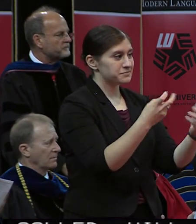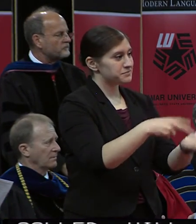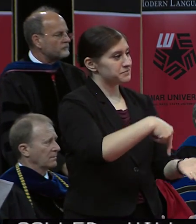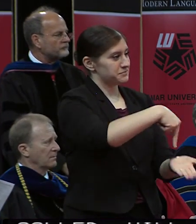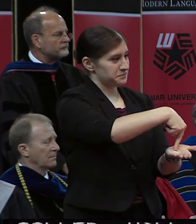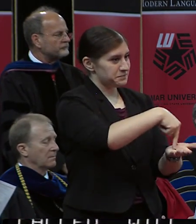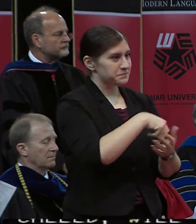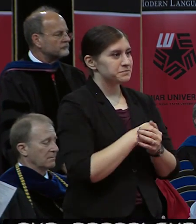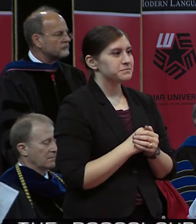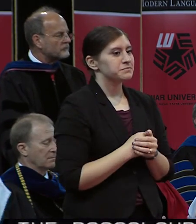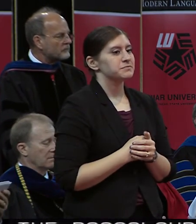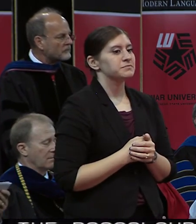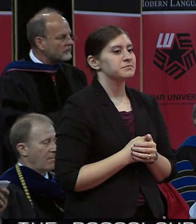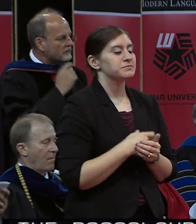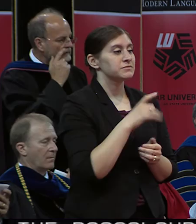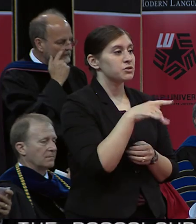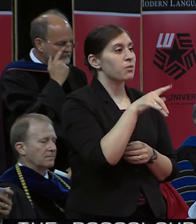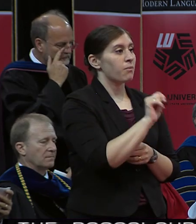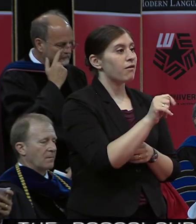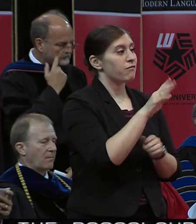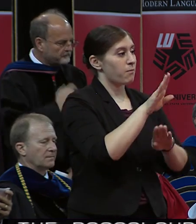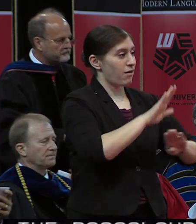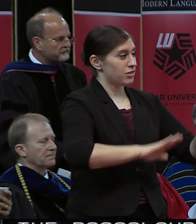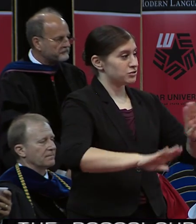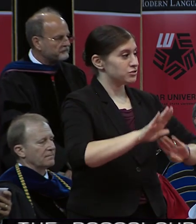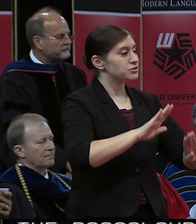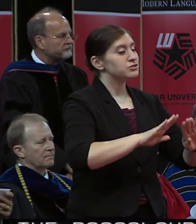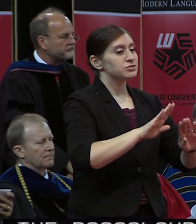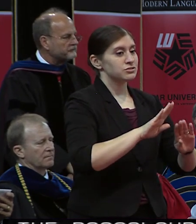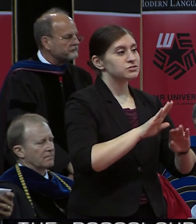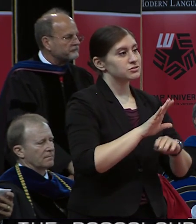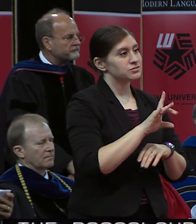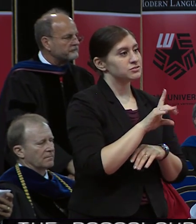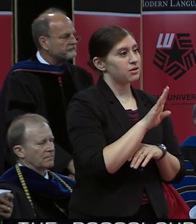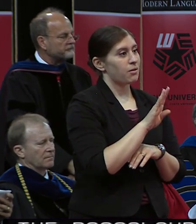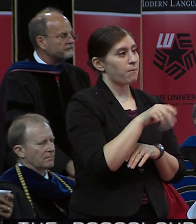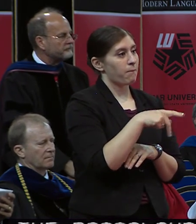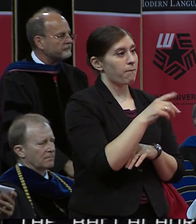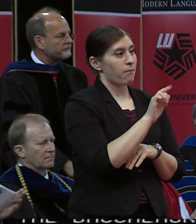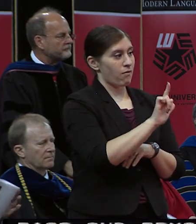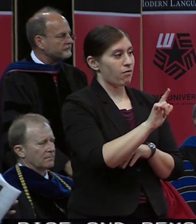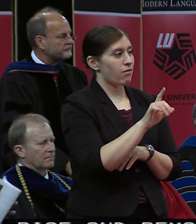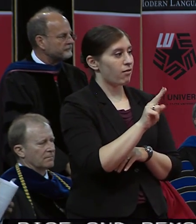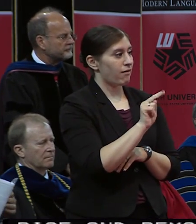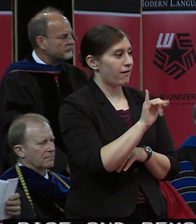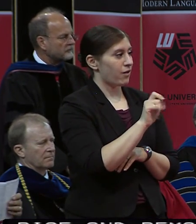standing? The Department of Biology and Dr. Paul Nicoletto.